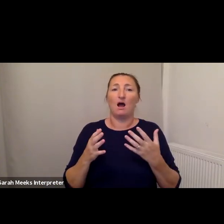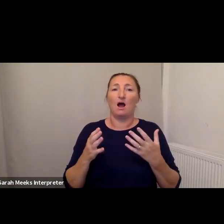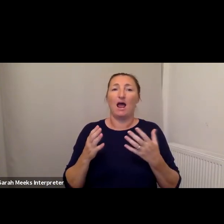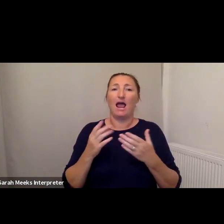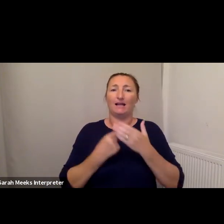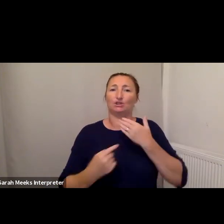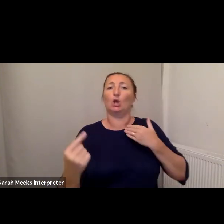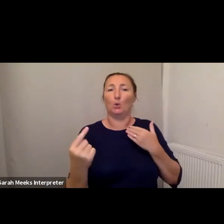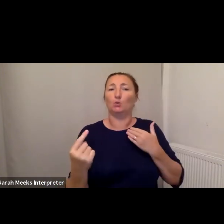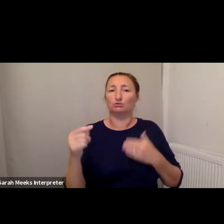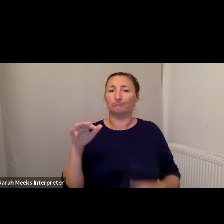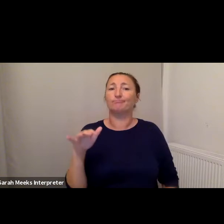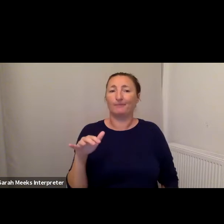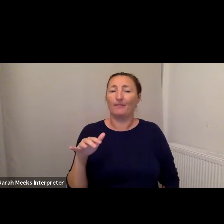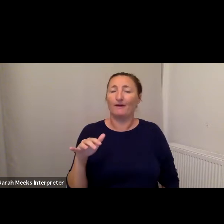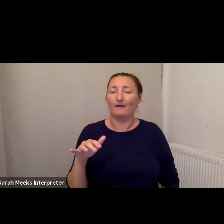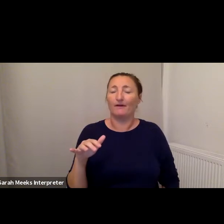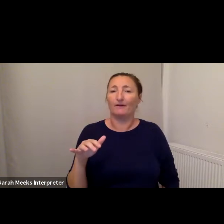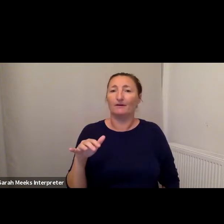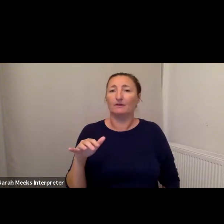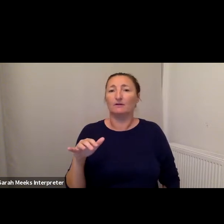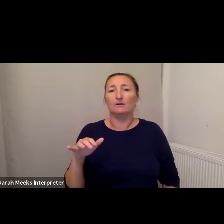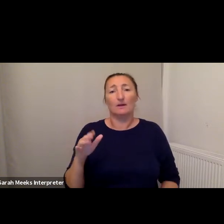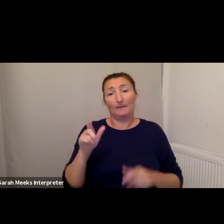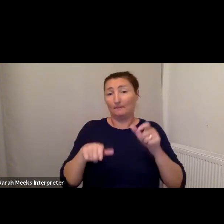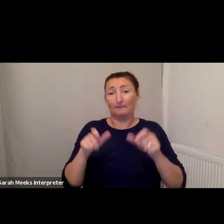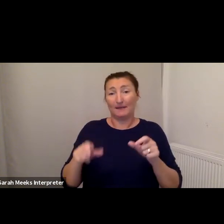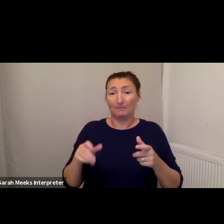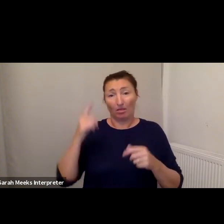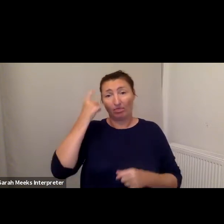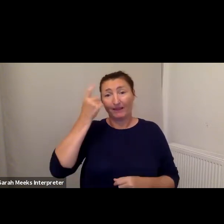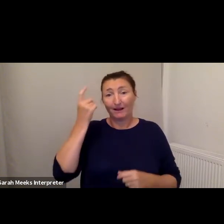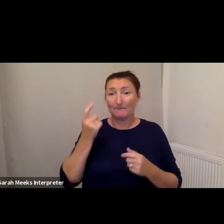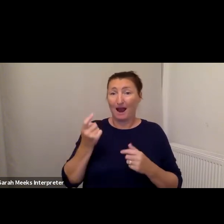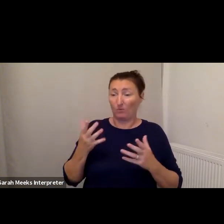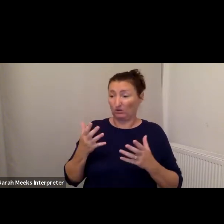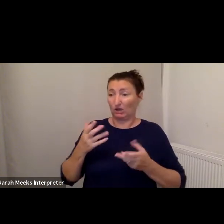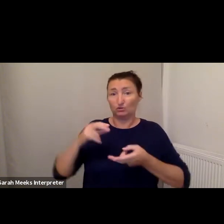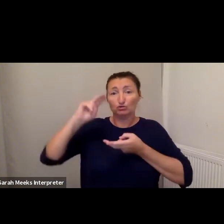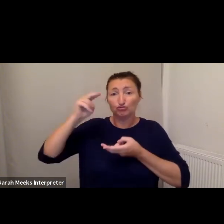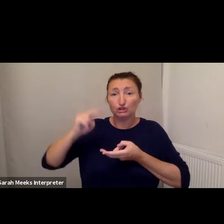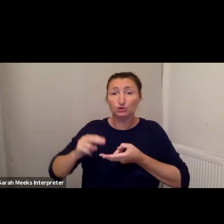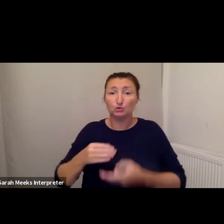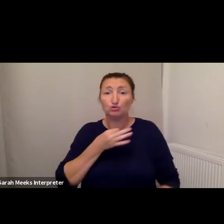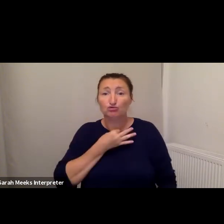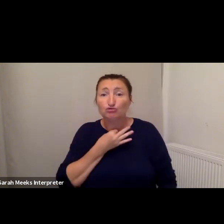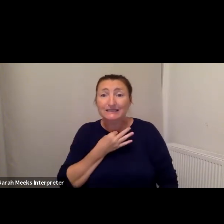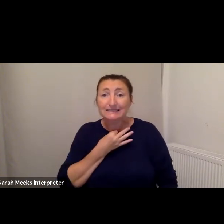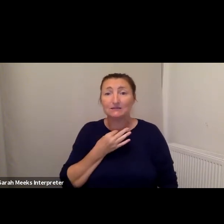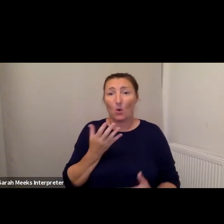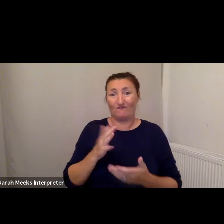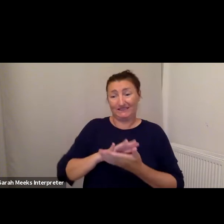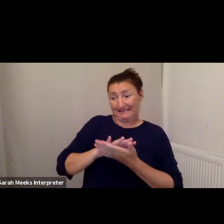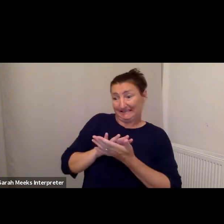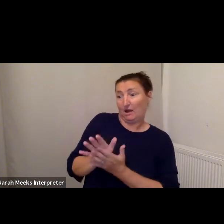led people with disabilities to focus on immediate priorities such as disaster risk reduction and disaster risk management rather than longer term climate focused